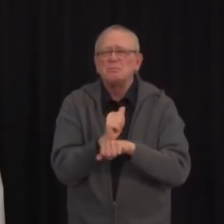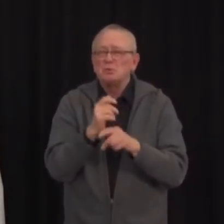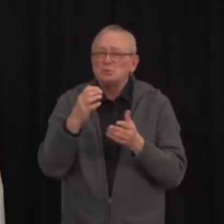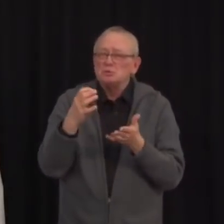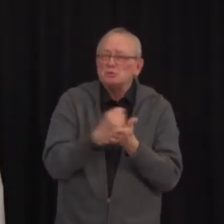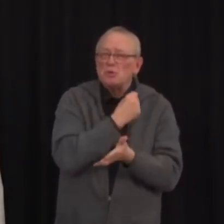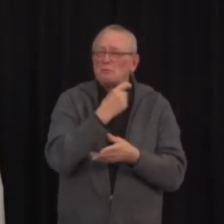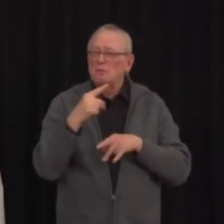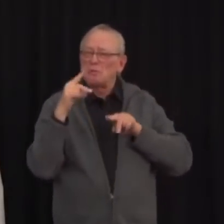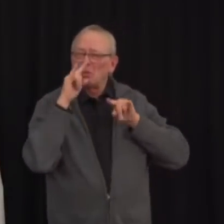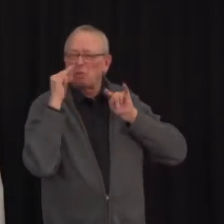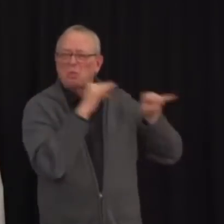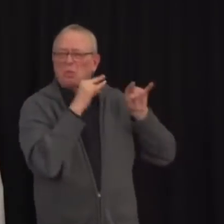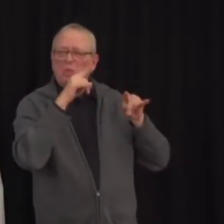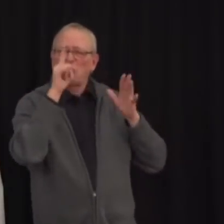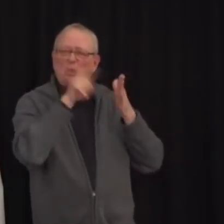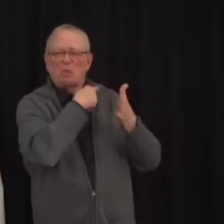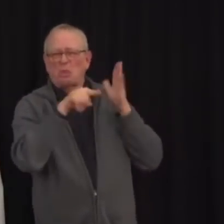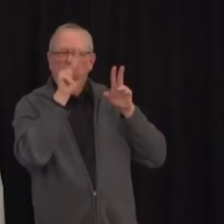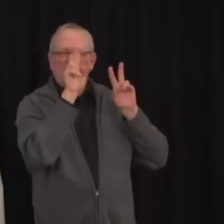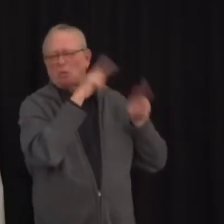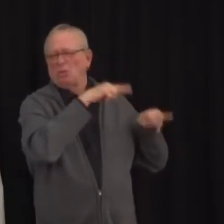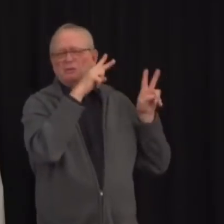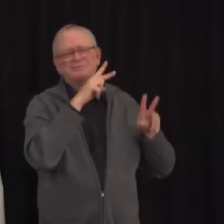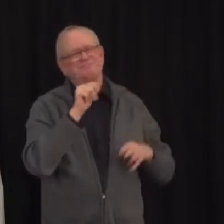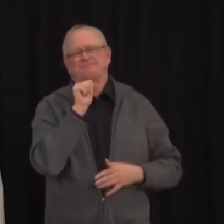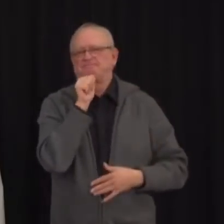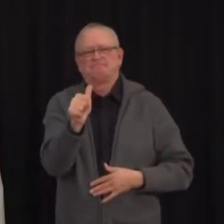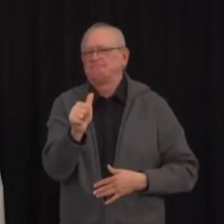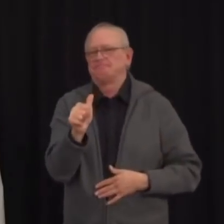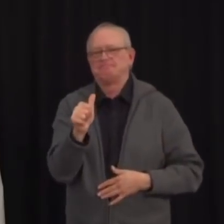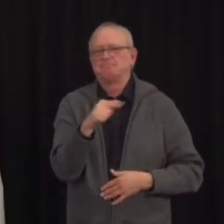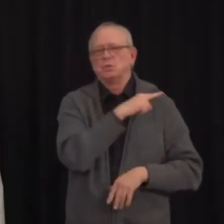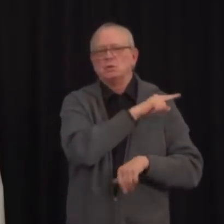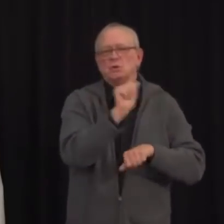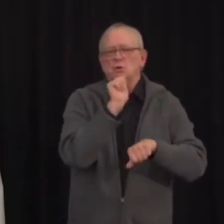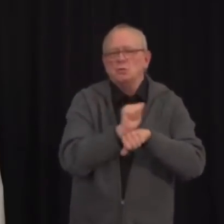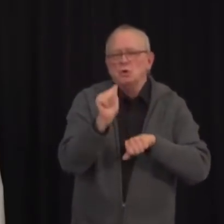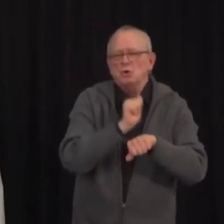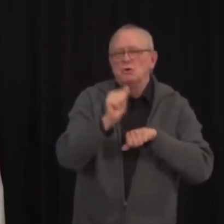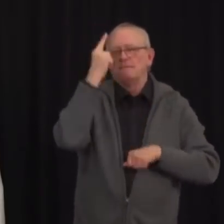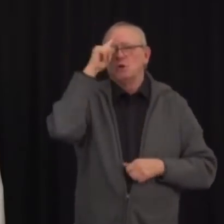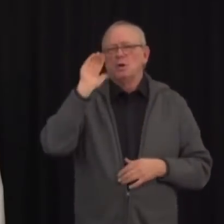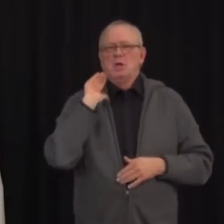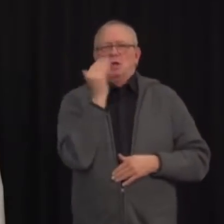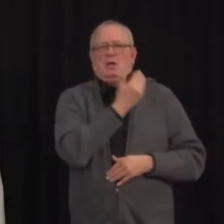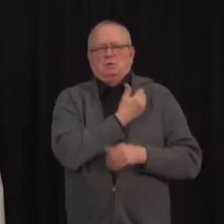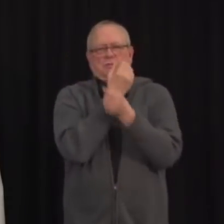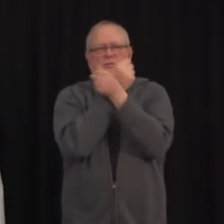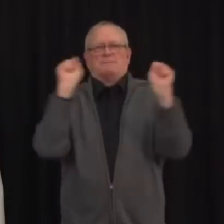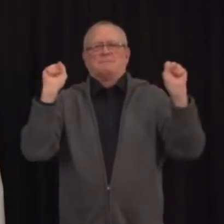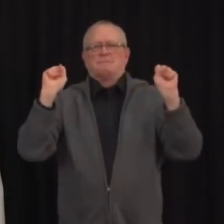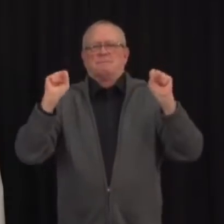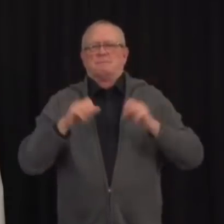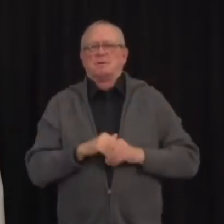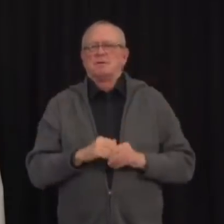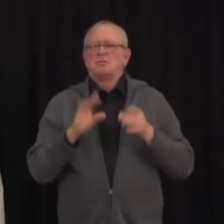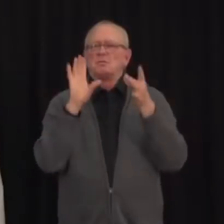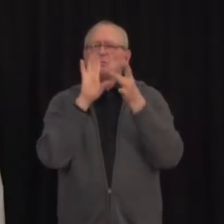safe. The criticism and verbal abuse that they are currently facing does not reflect who we